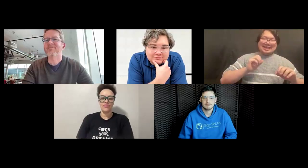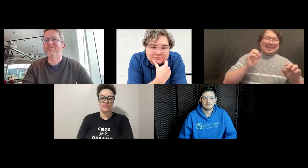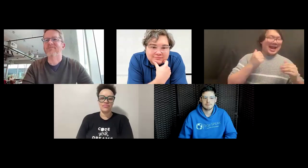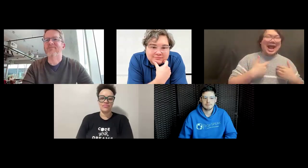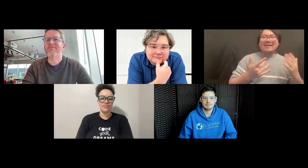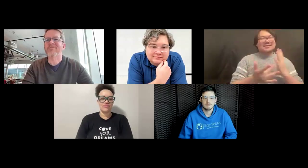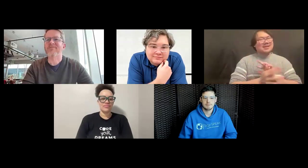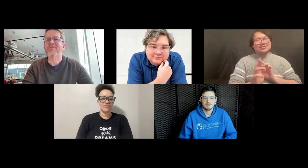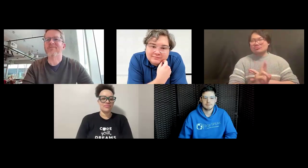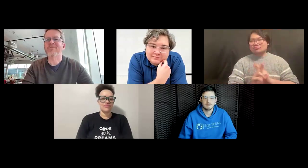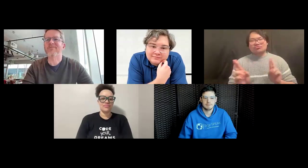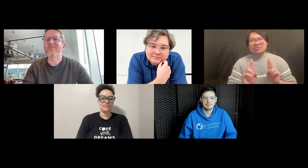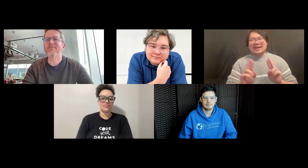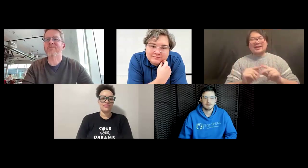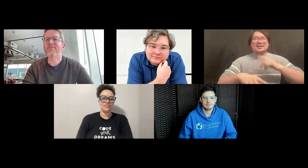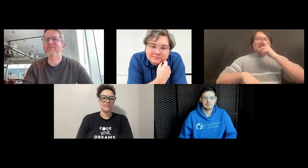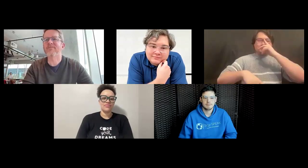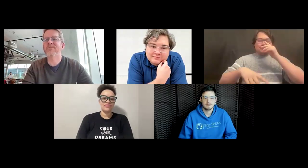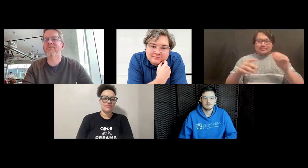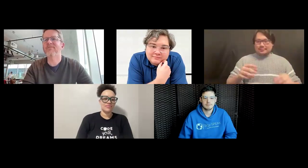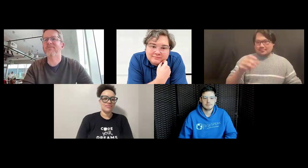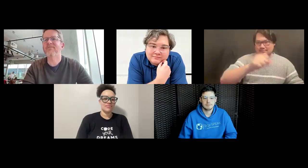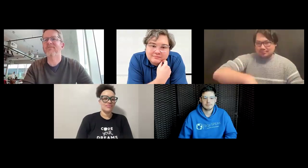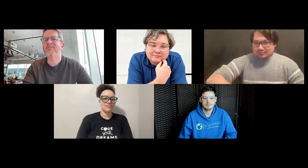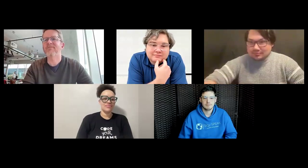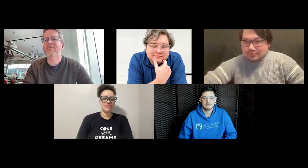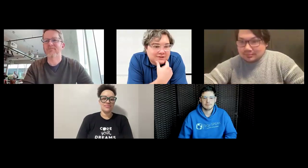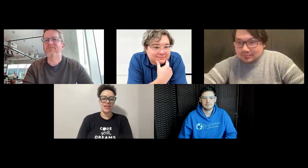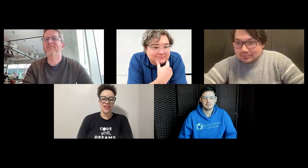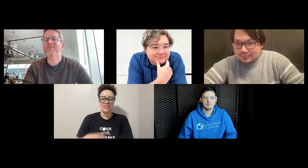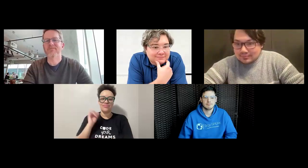make sure that we can, have technology ready when we say that we will.